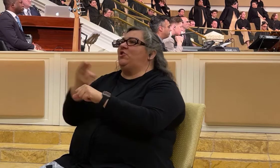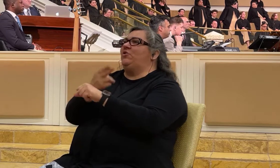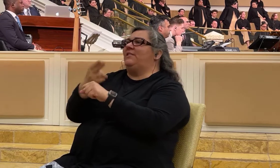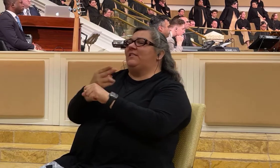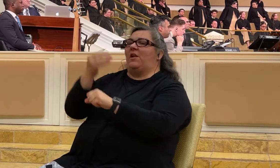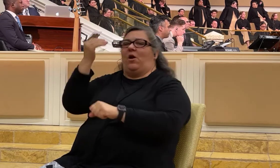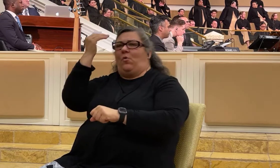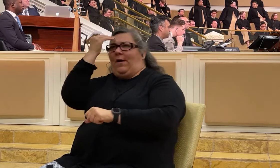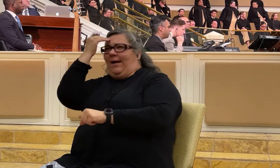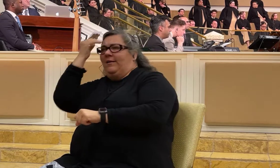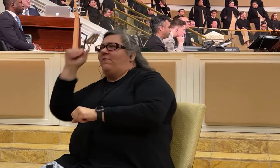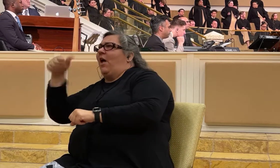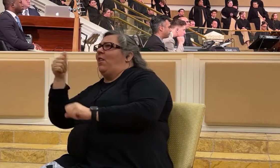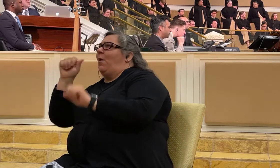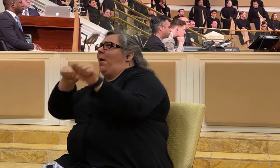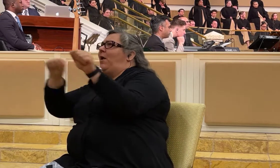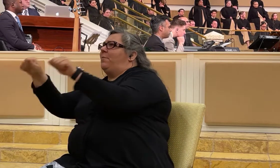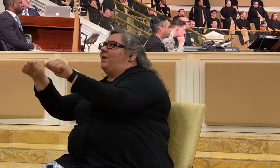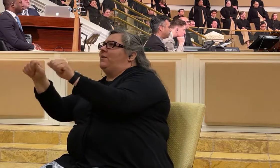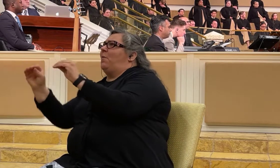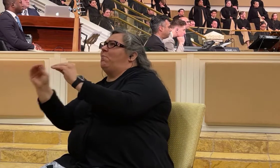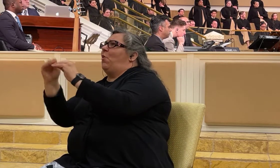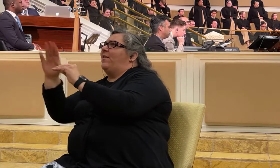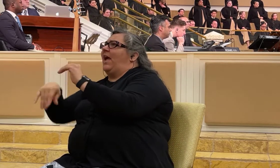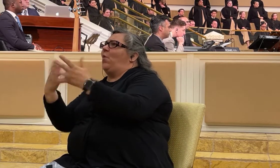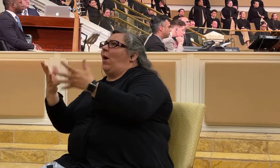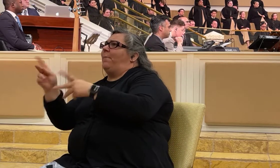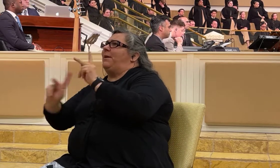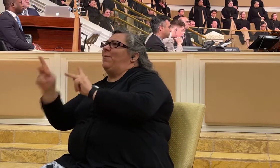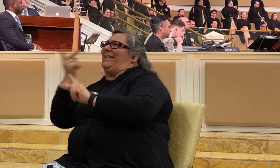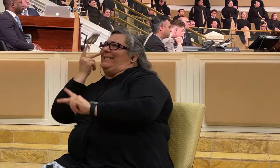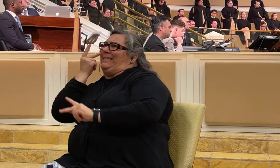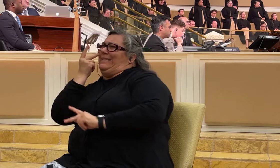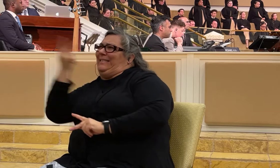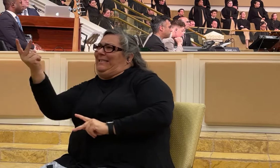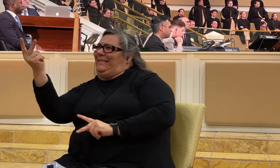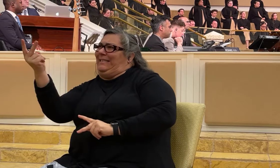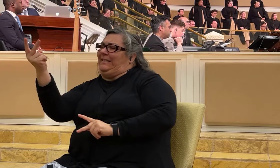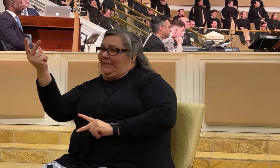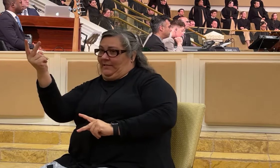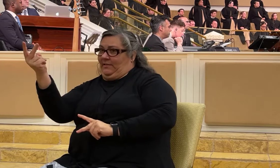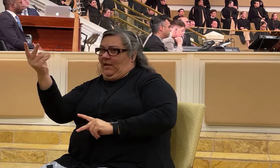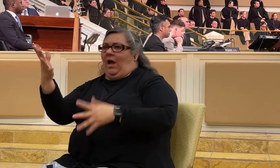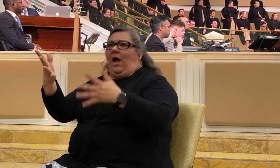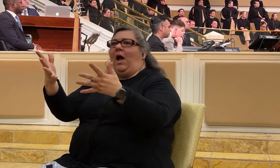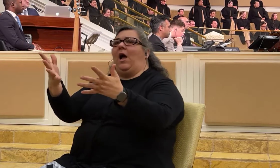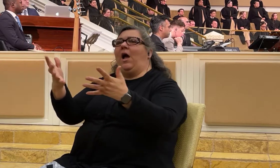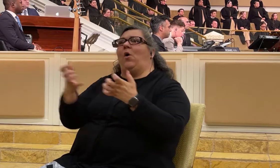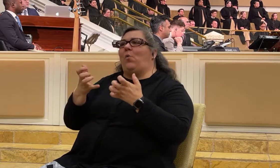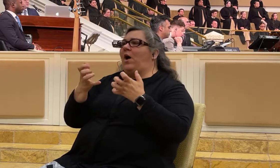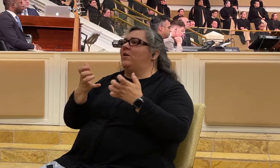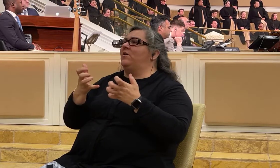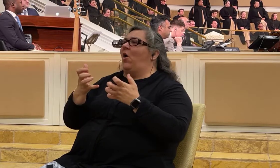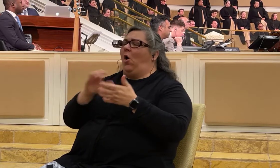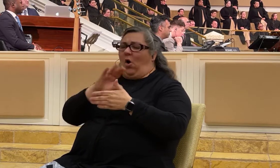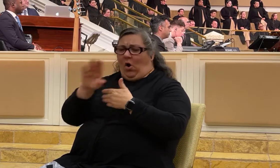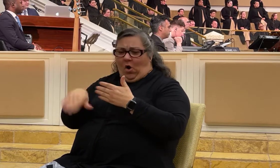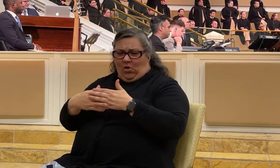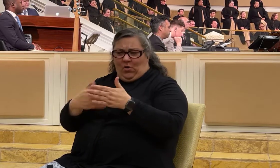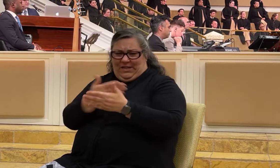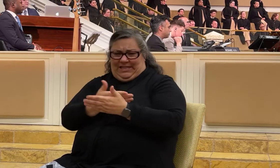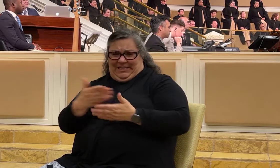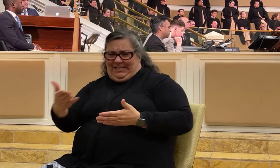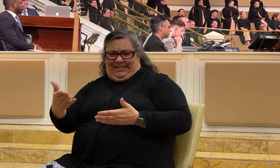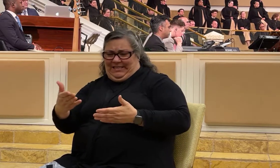other possibilities other than what people see in front of their nose. I want to remove those